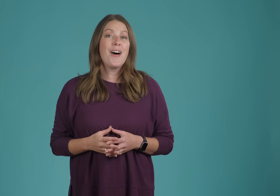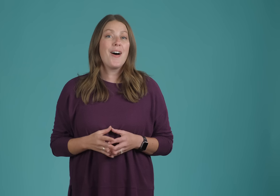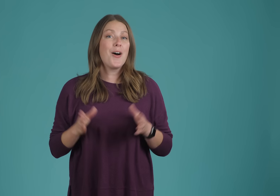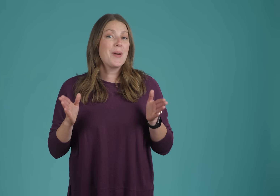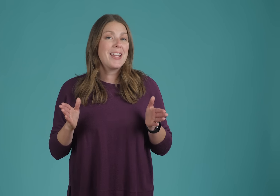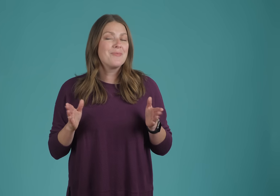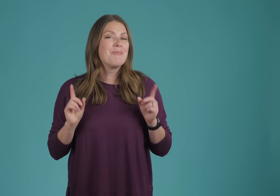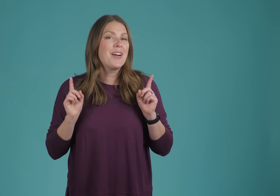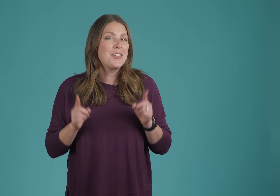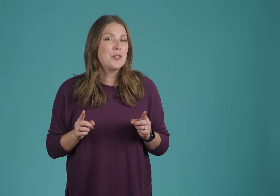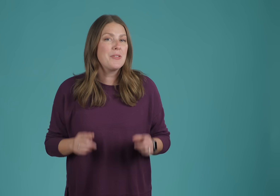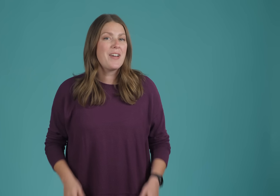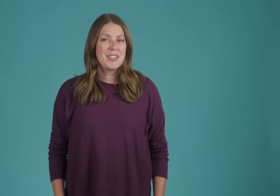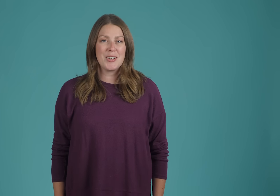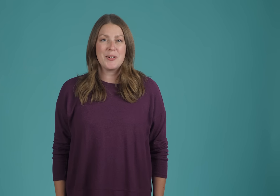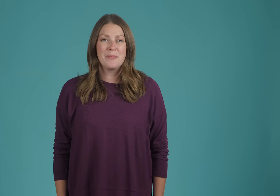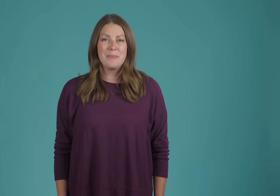All right, a little bit faster.